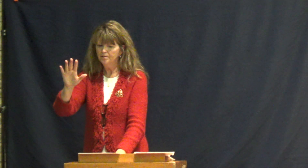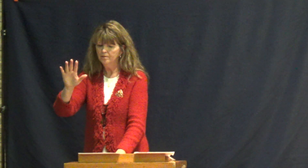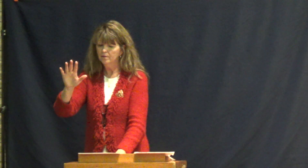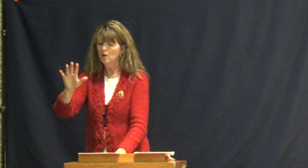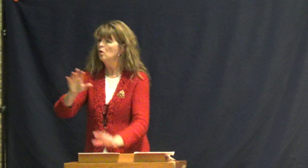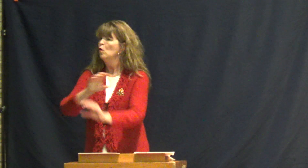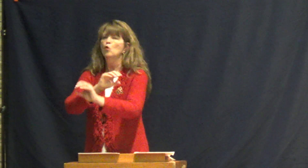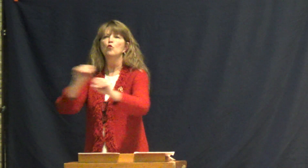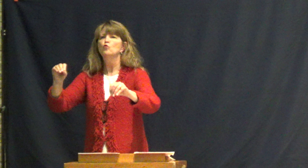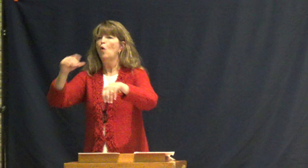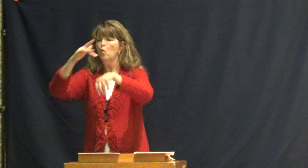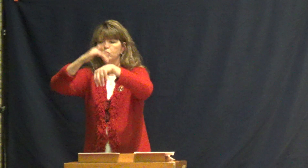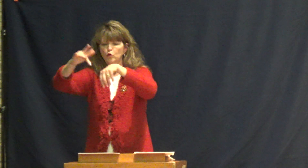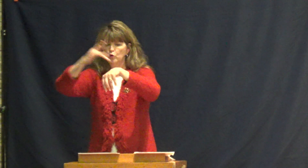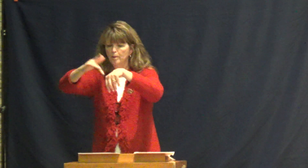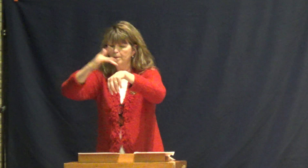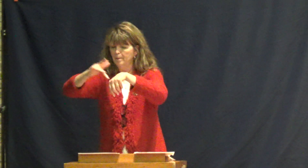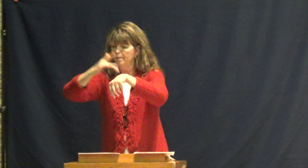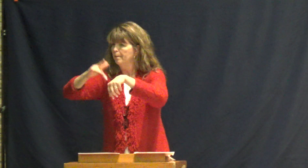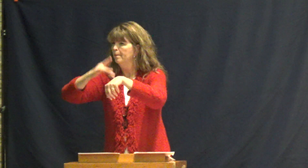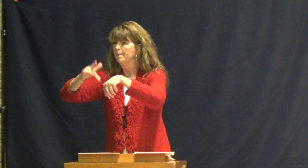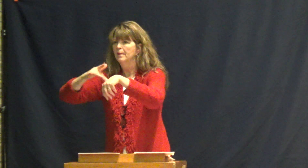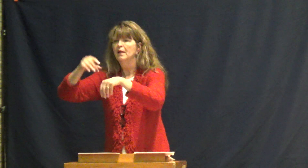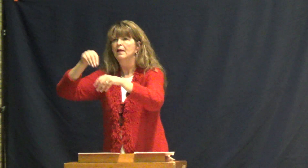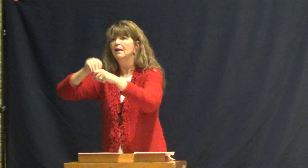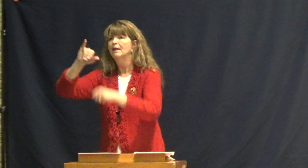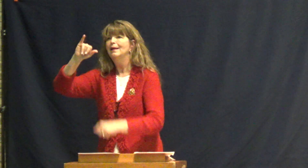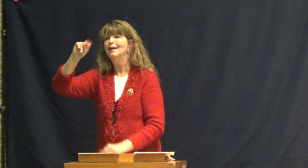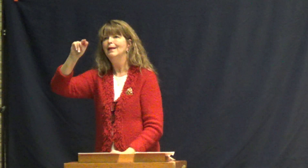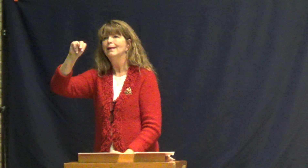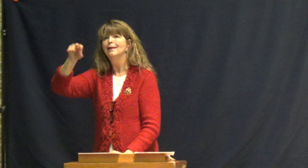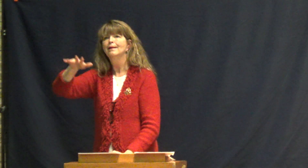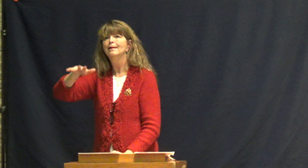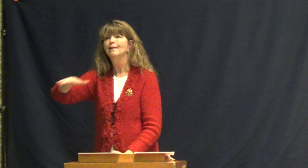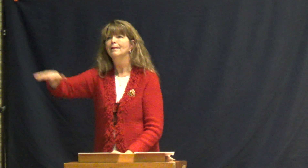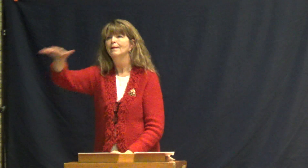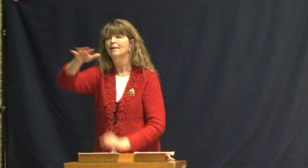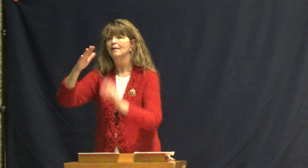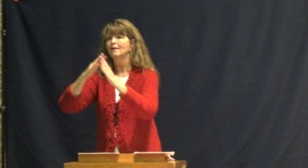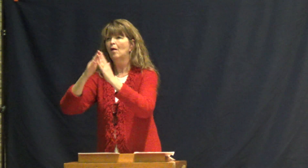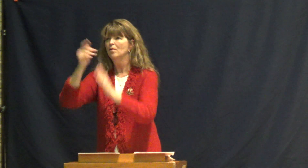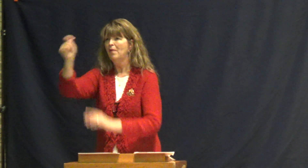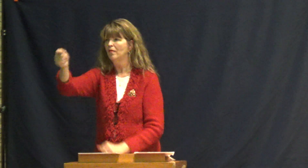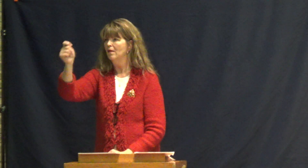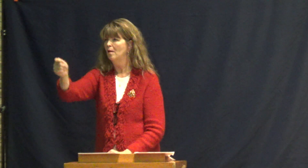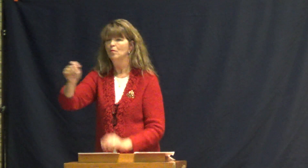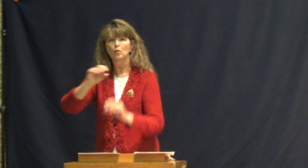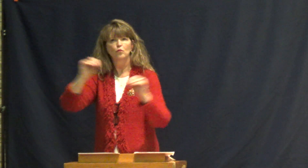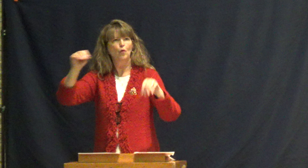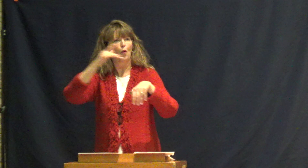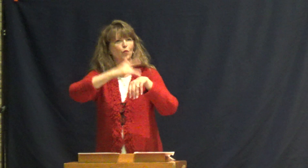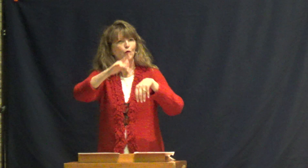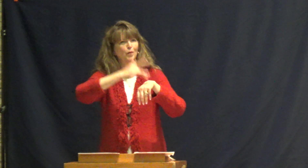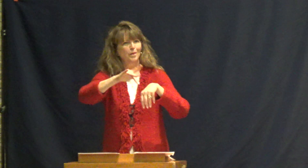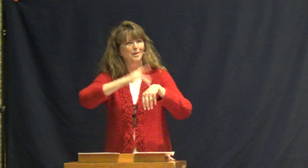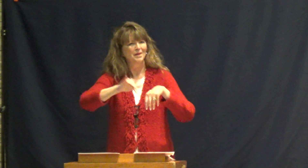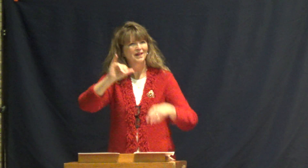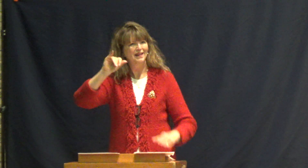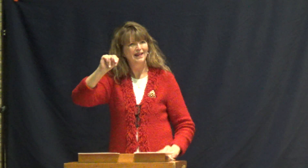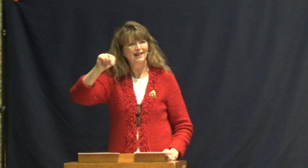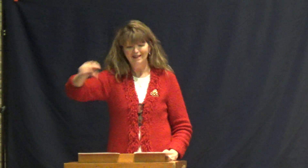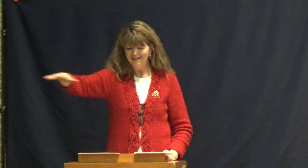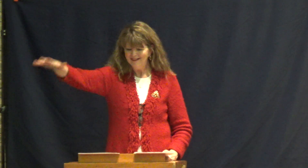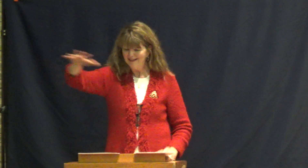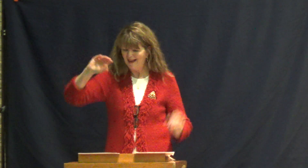So the story in Luke tells us that there was no room in the local inns